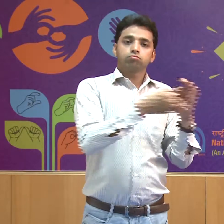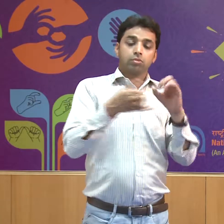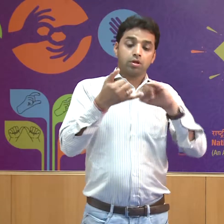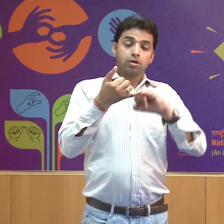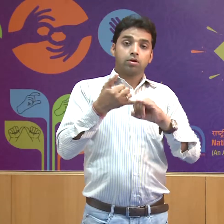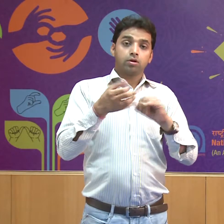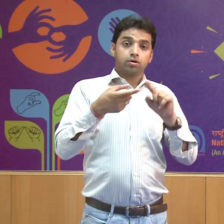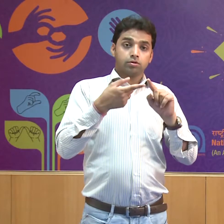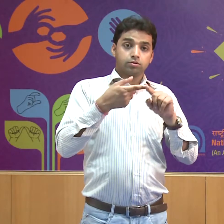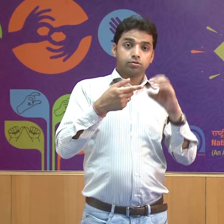education system.